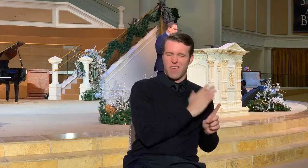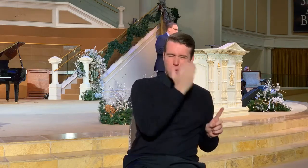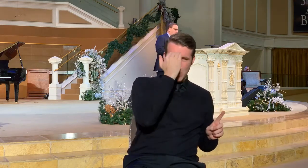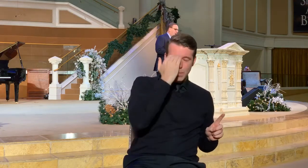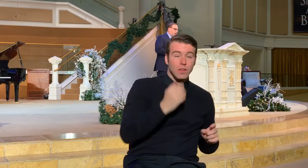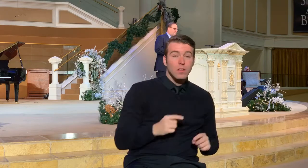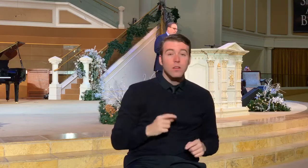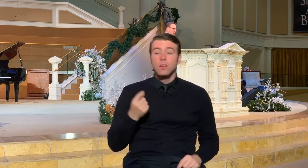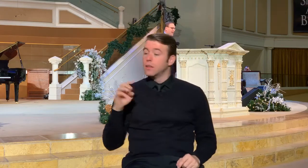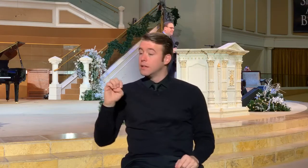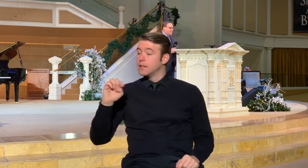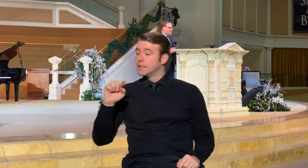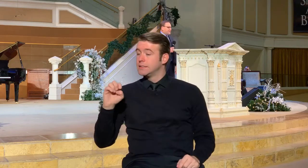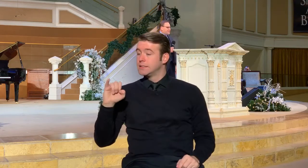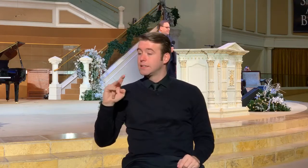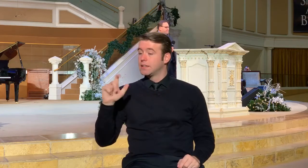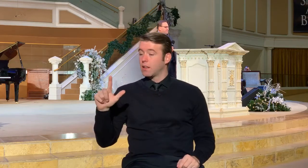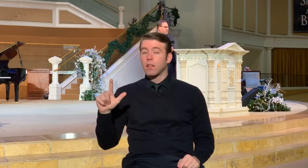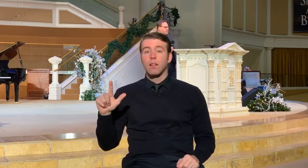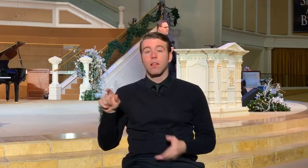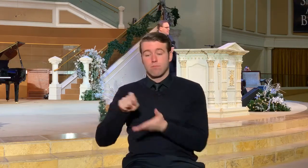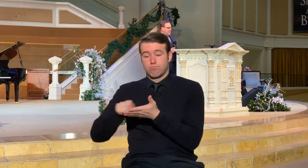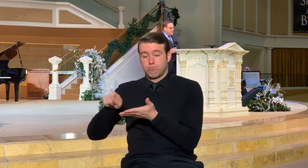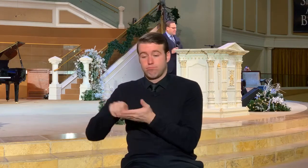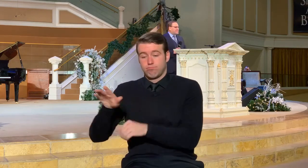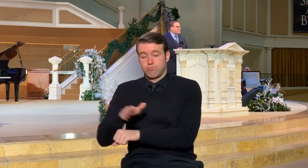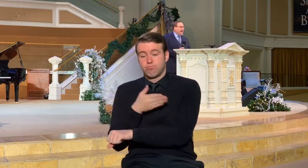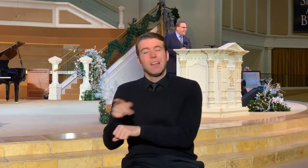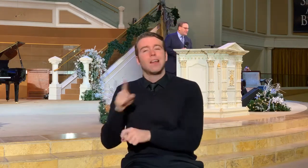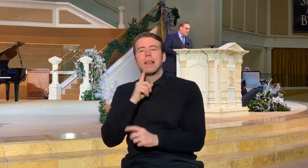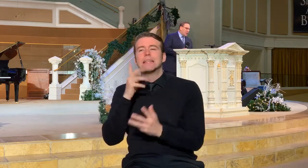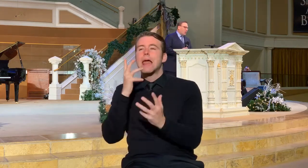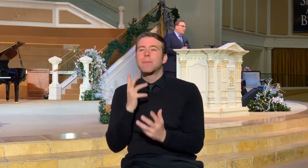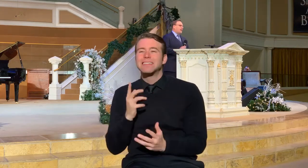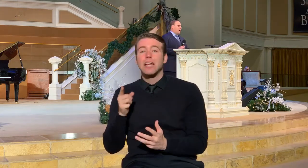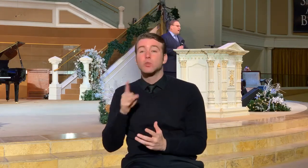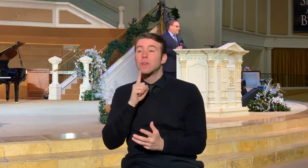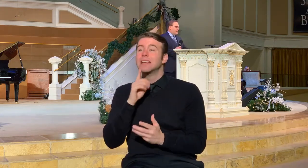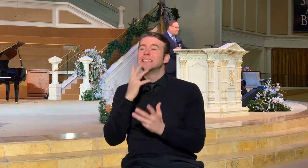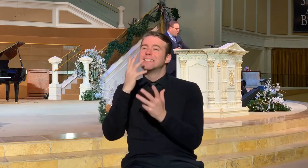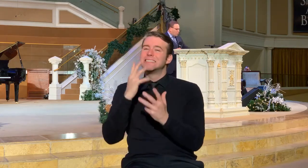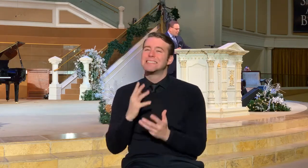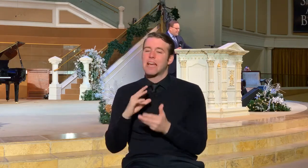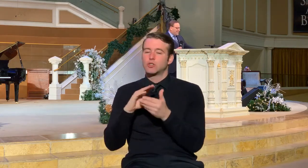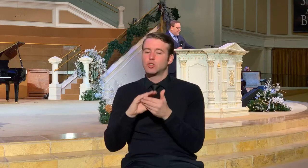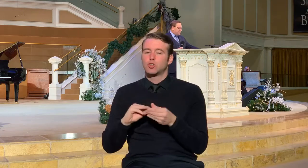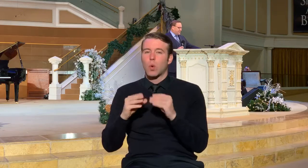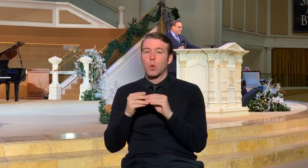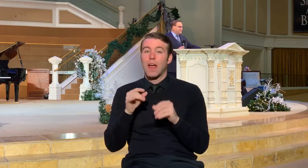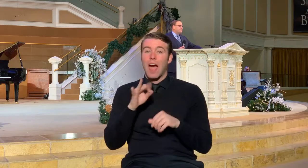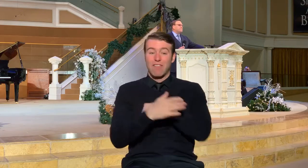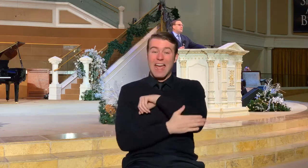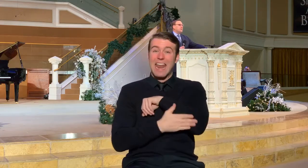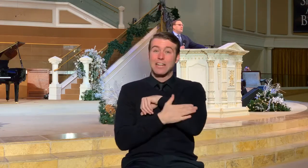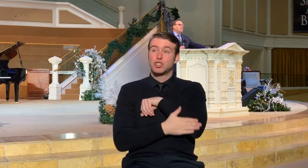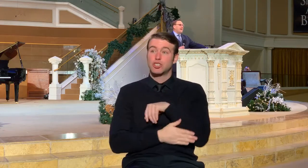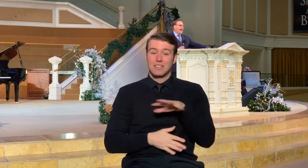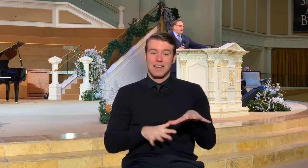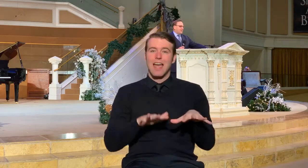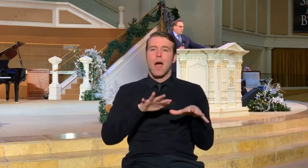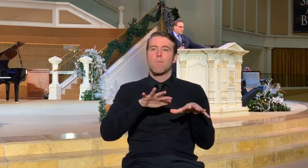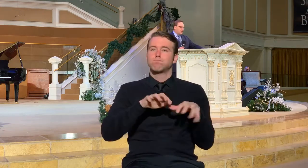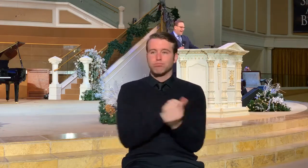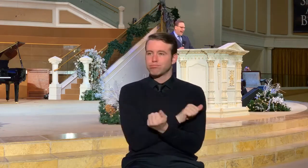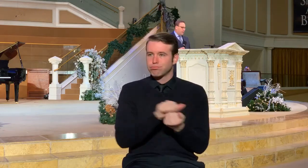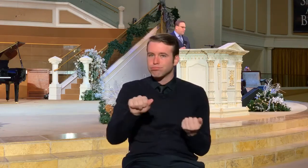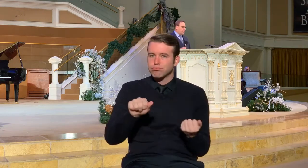Ezekiel's song, or lamentation, is the sad story of a broken nation